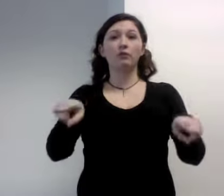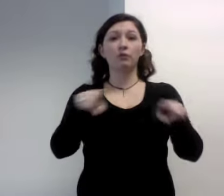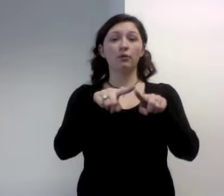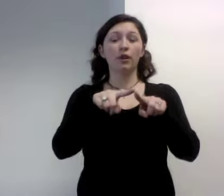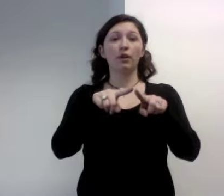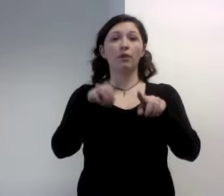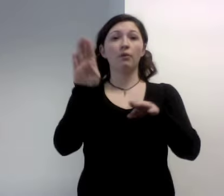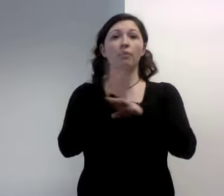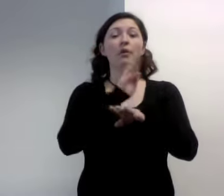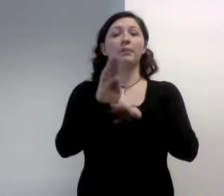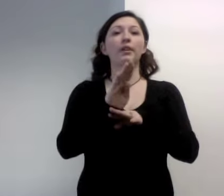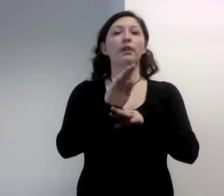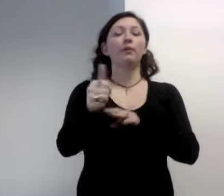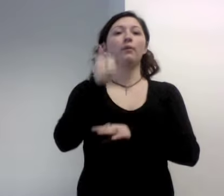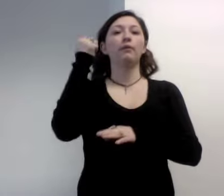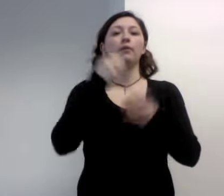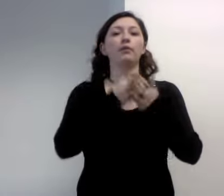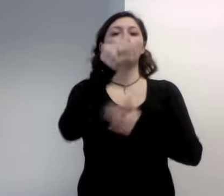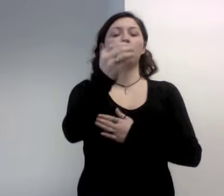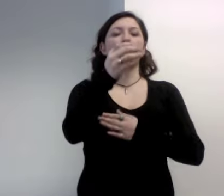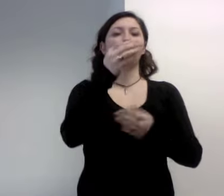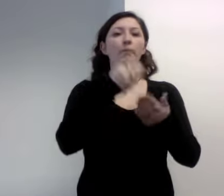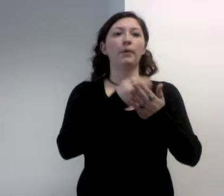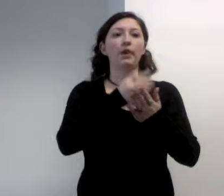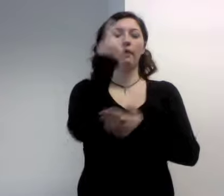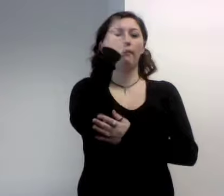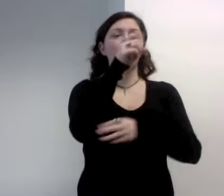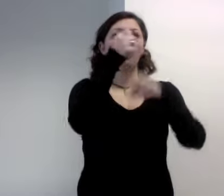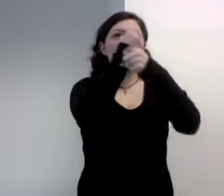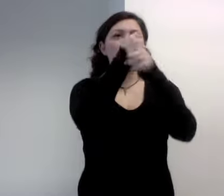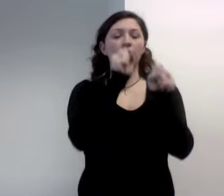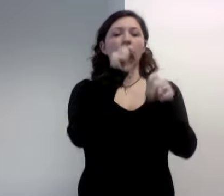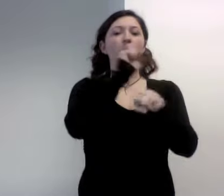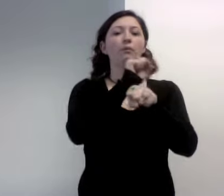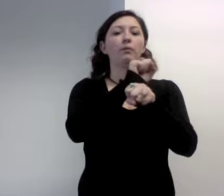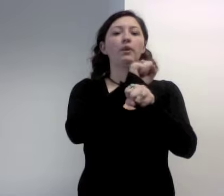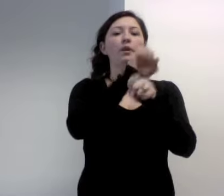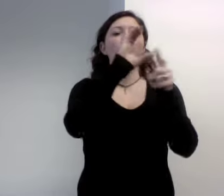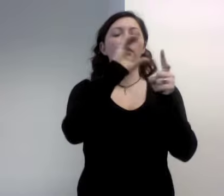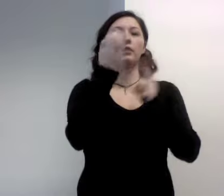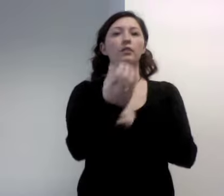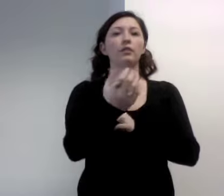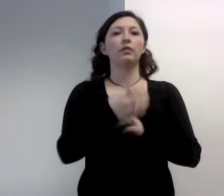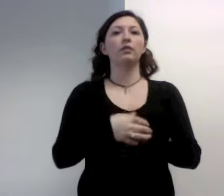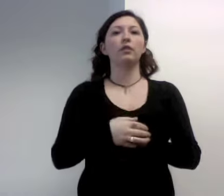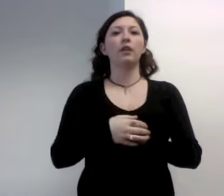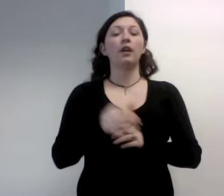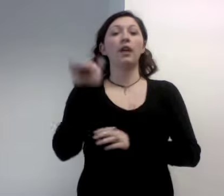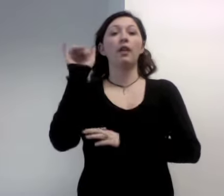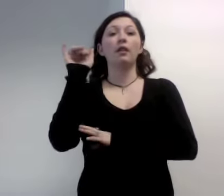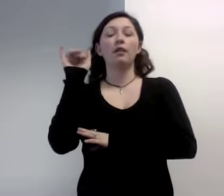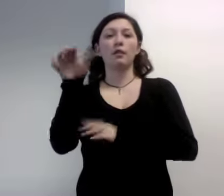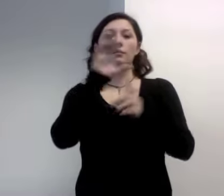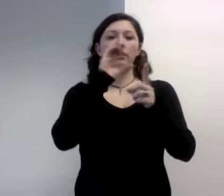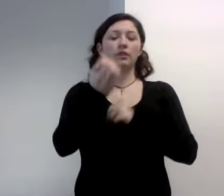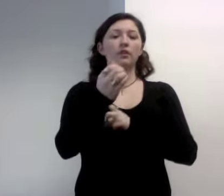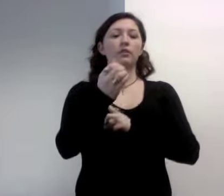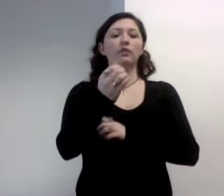to spend the extra money to provide a safe working conditions. Those conditions which were, of course, or should have